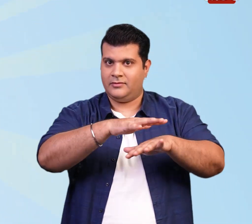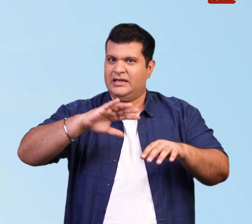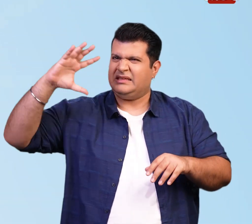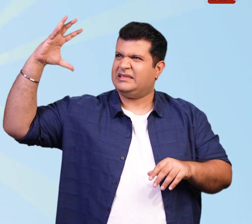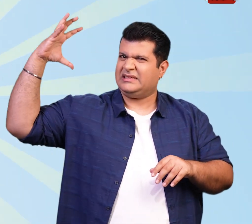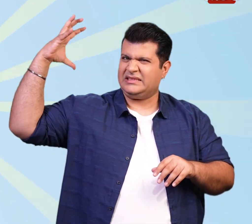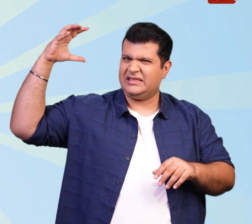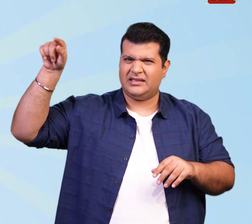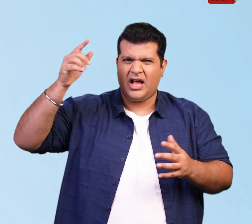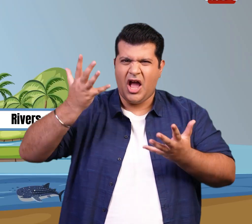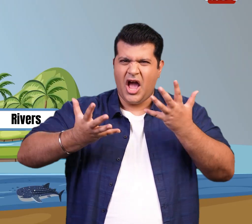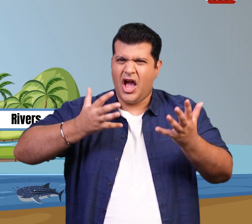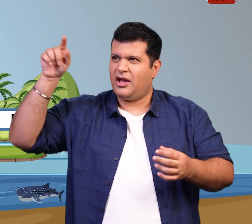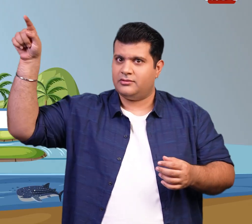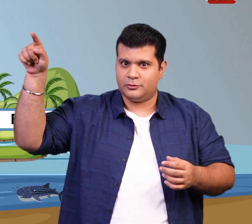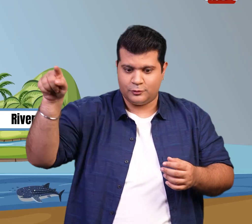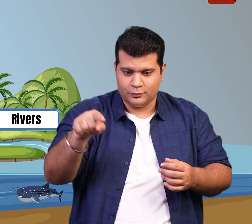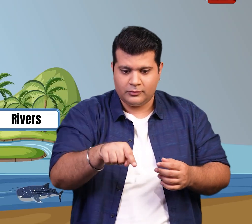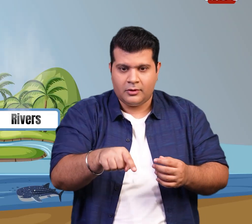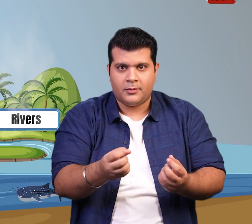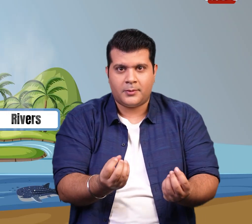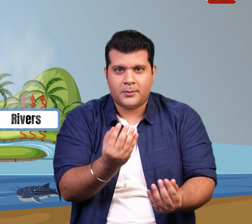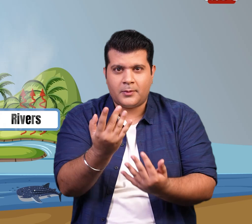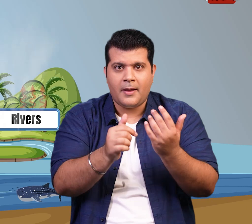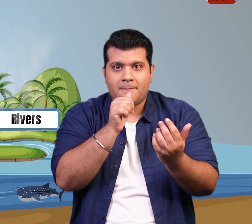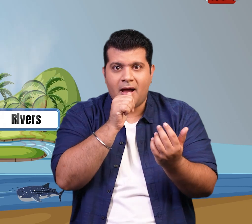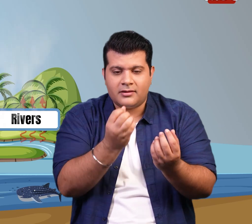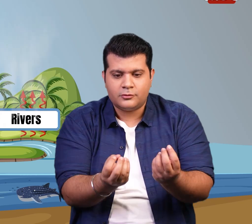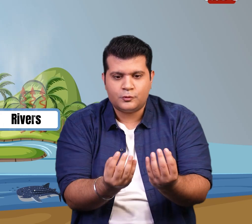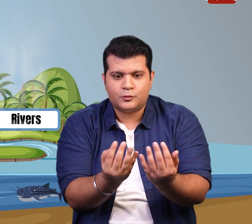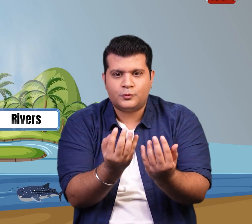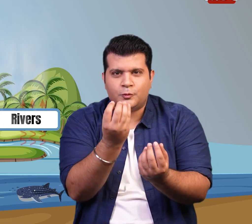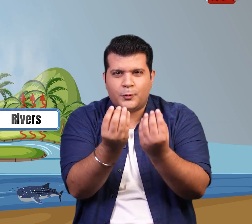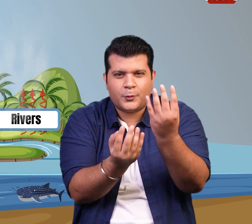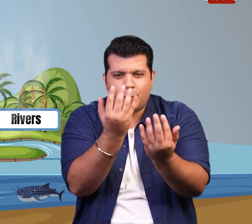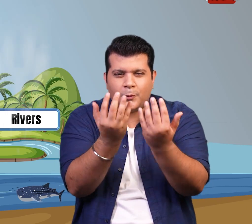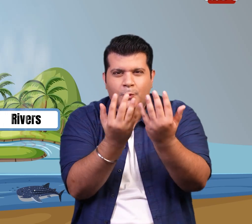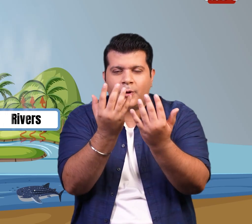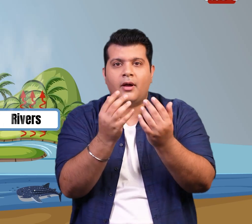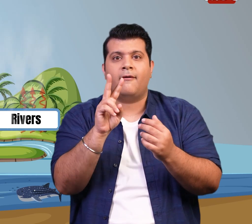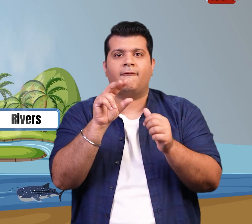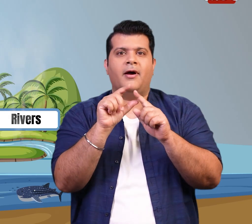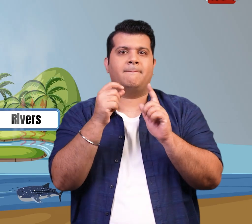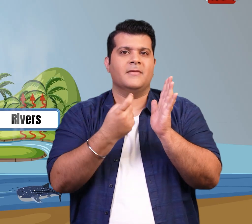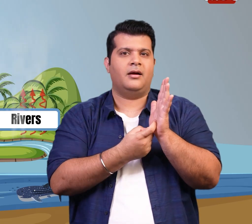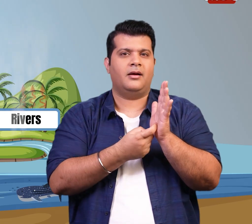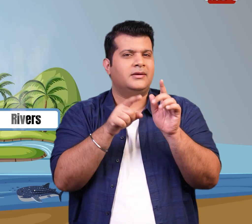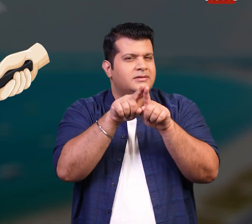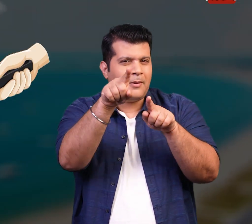heats up the rivers, lakes and the ocean, the water turns into water vapour and rises into the air. You can see